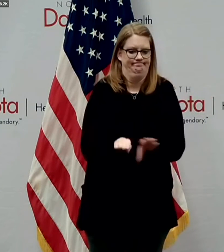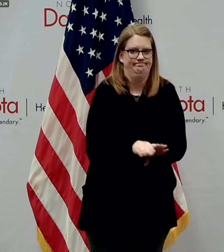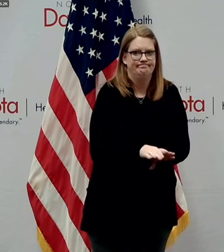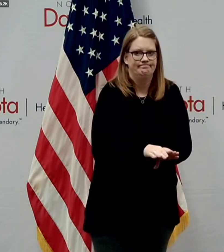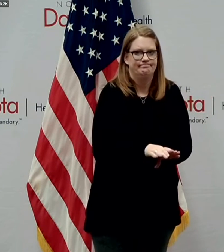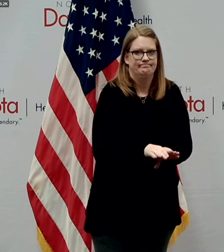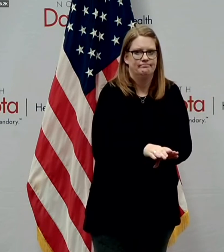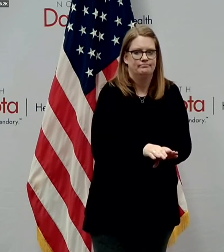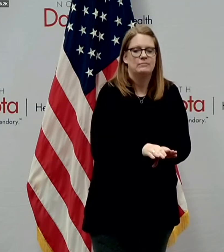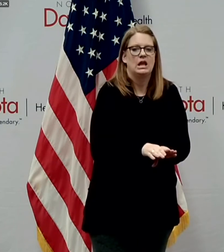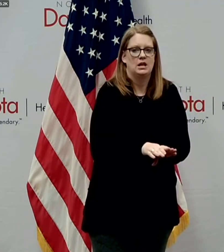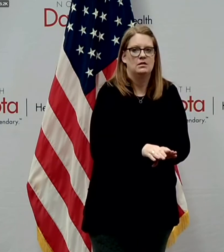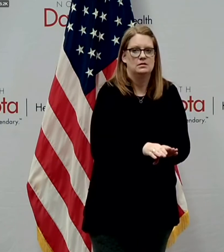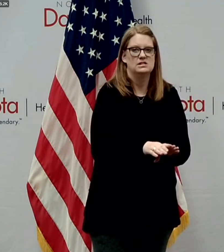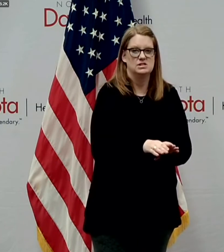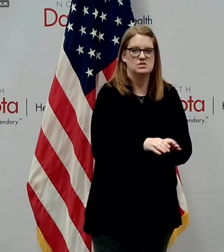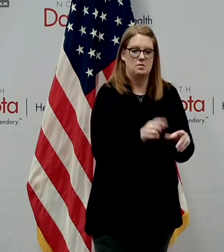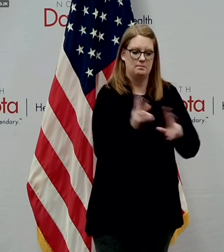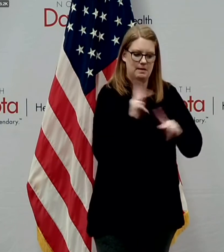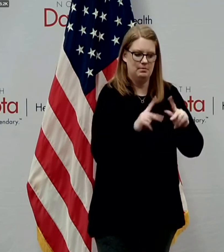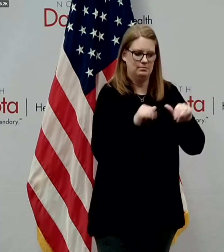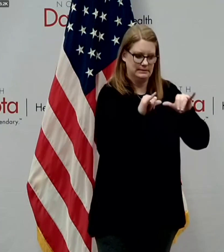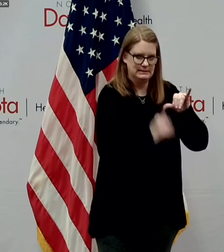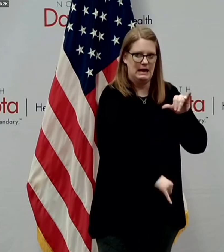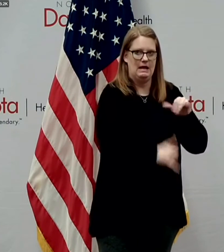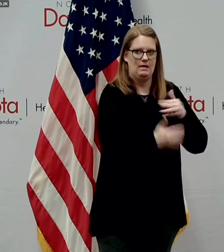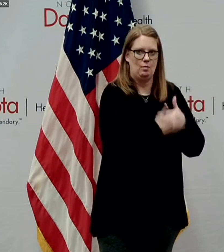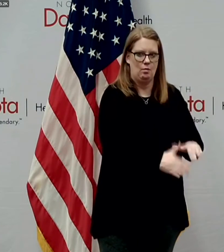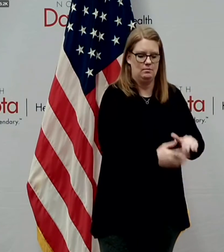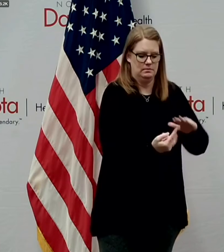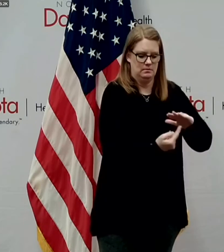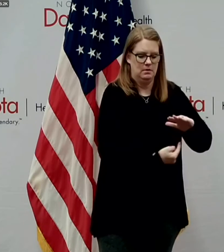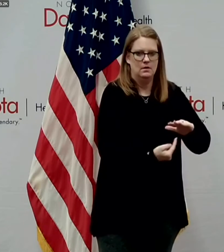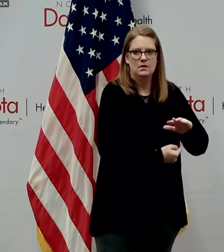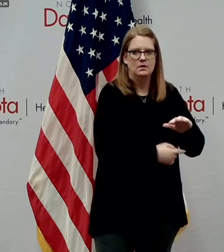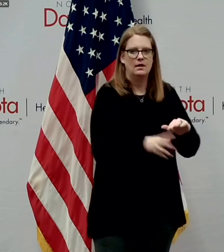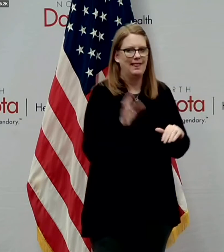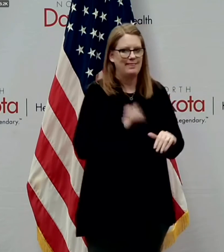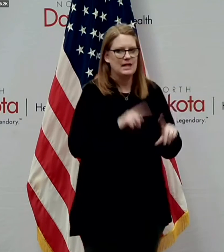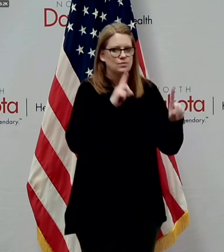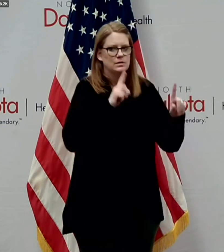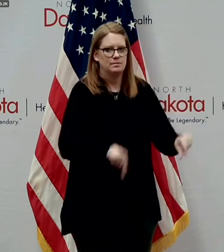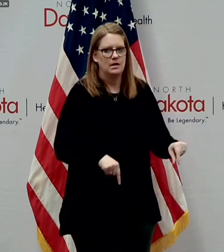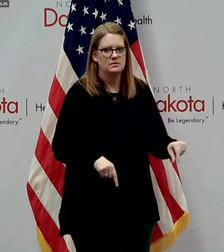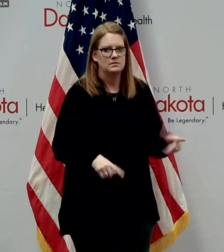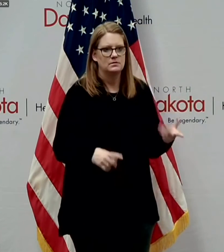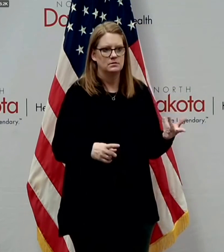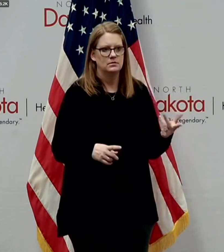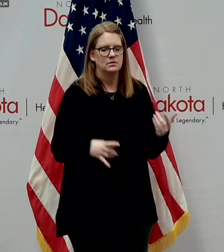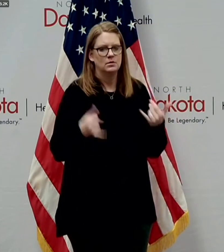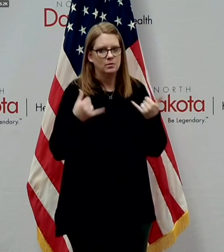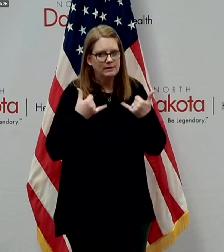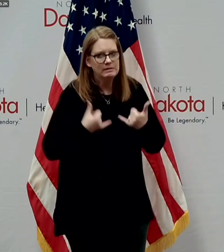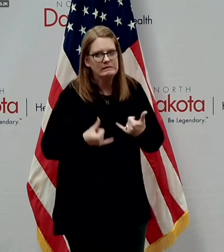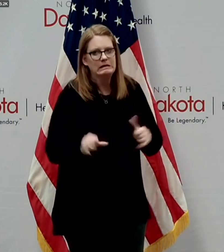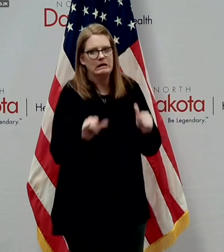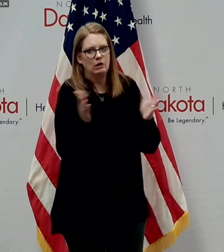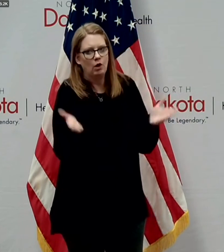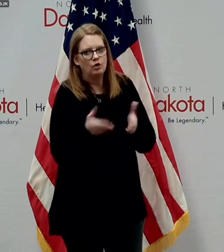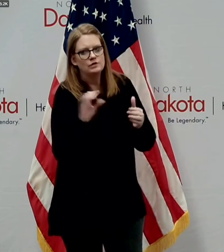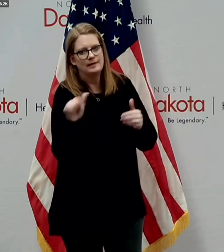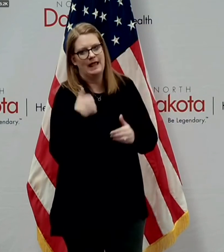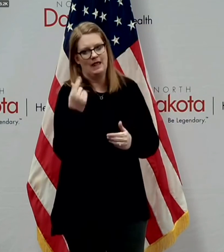kind of response, that's the kind of the good result you want to have when you get that. And we've been trying to practice that model in the other